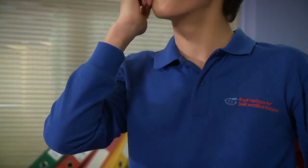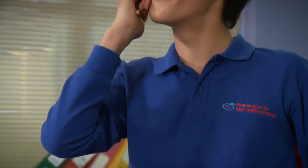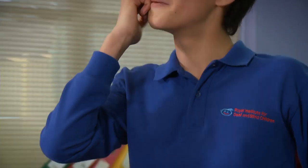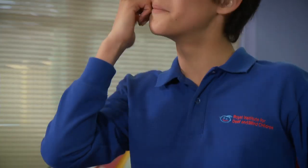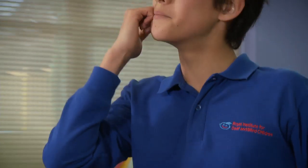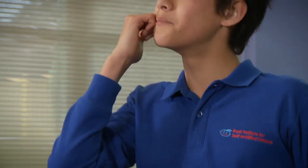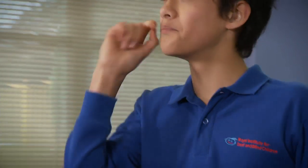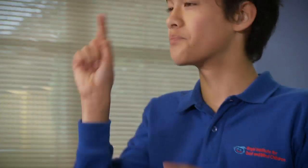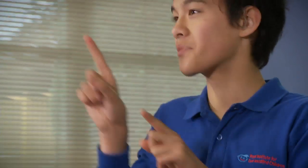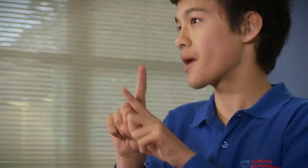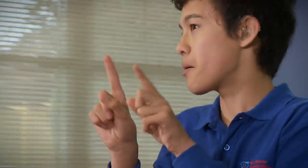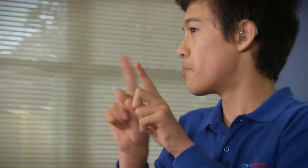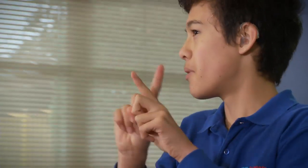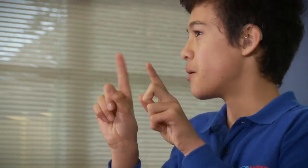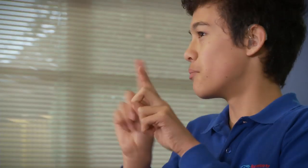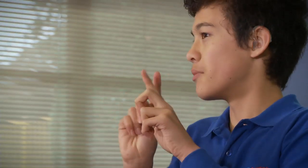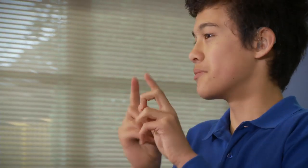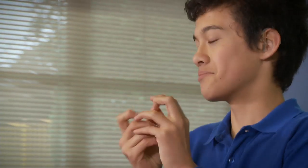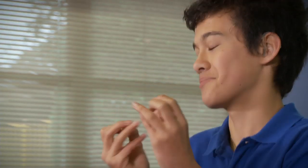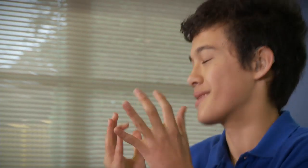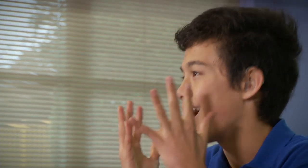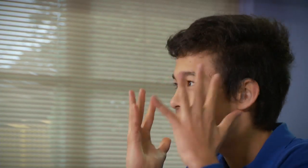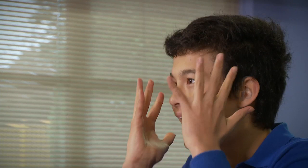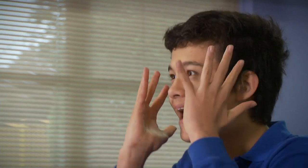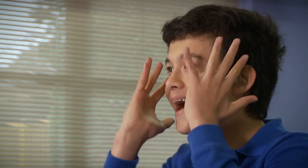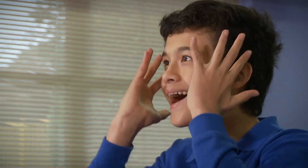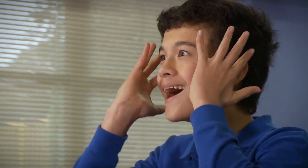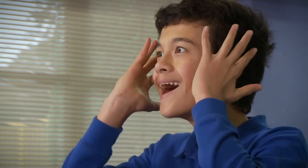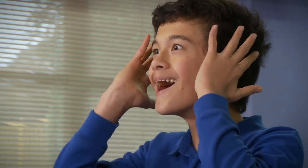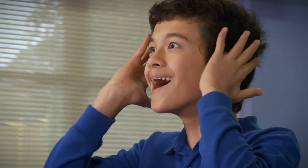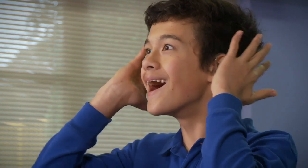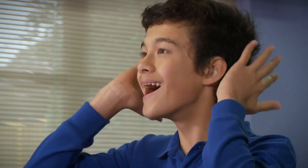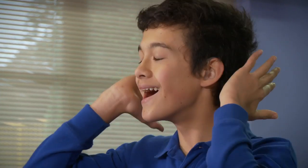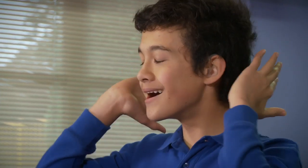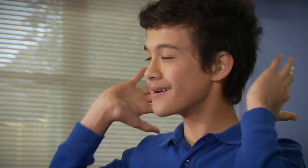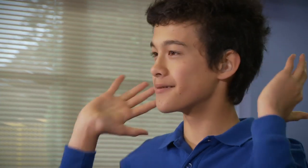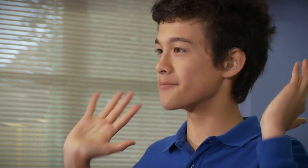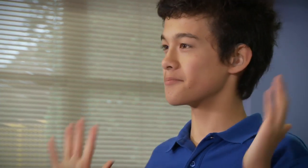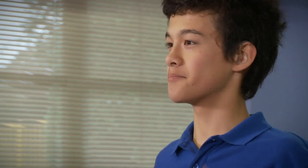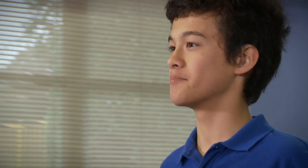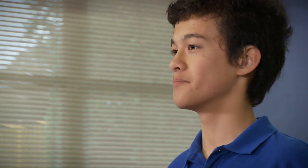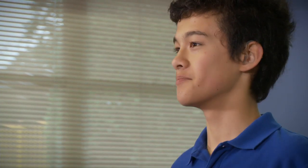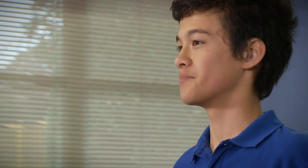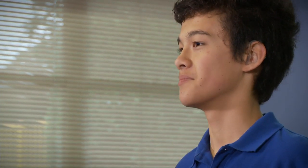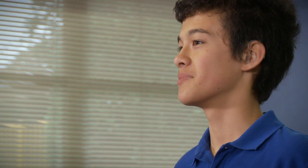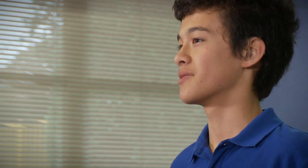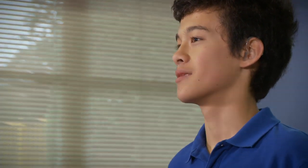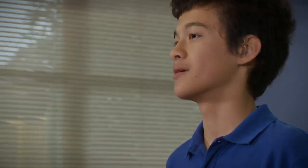warm. Those other signs don't match the English exactly, but it matches the feeling and it fits with the music.